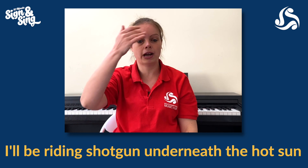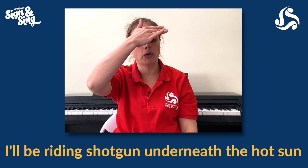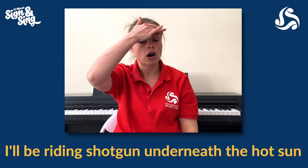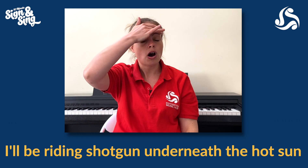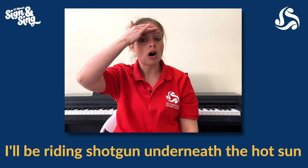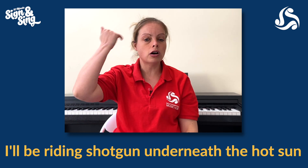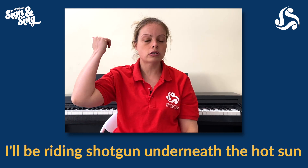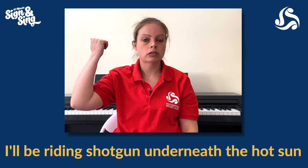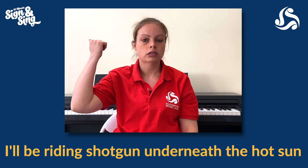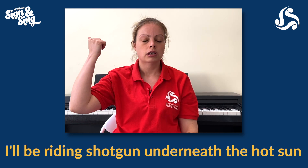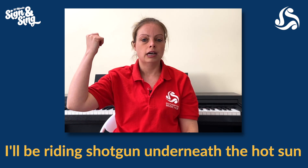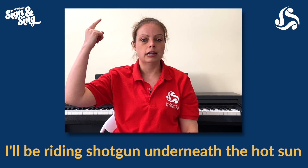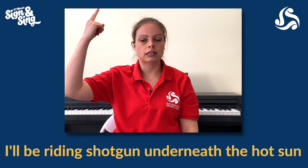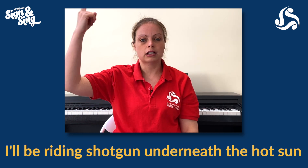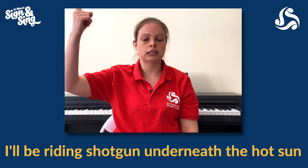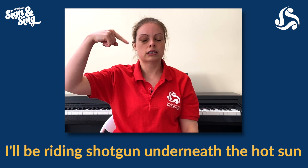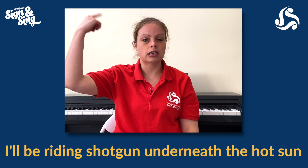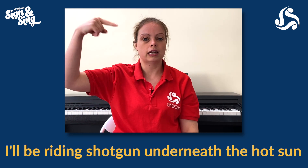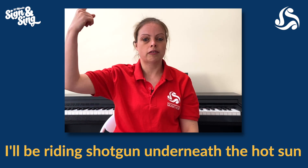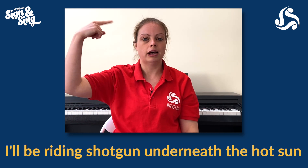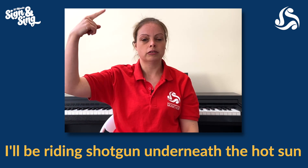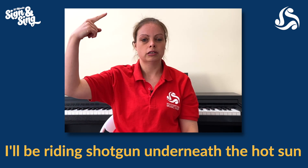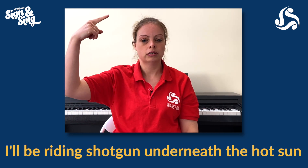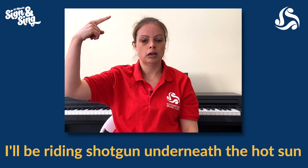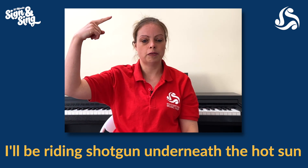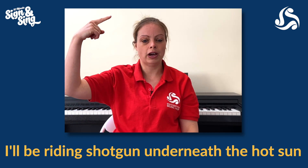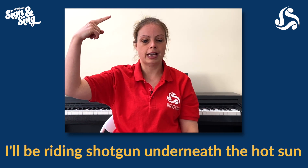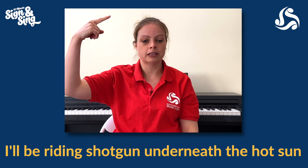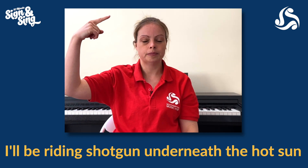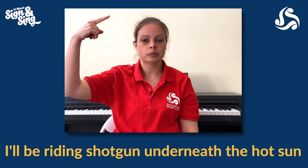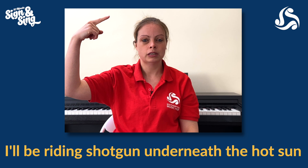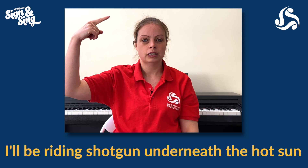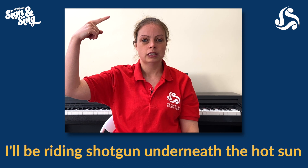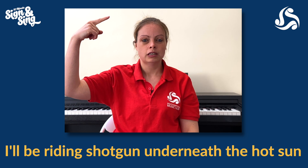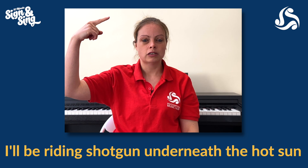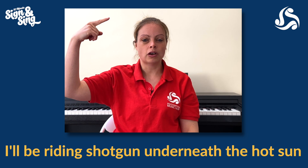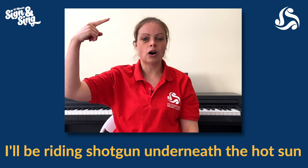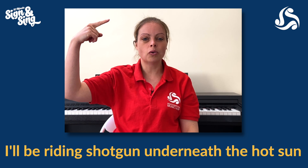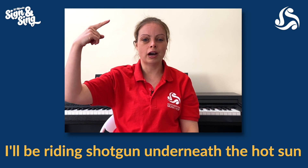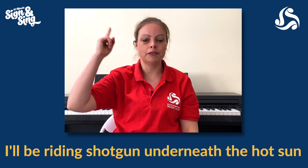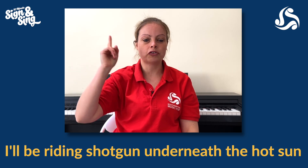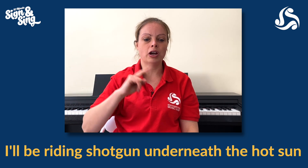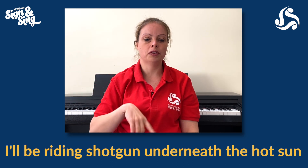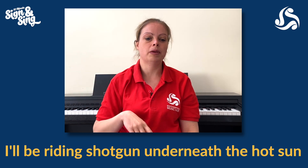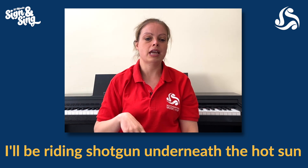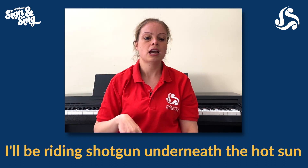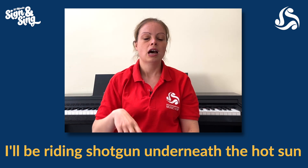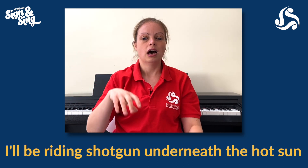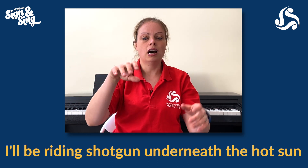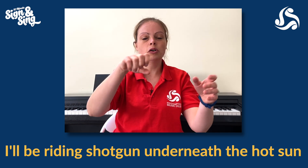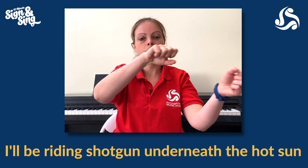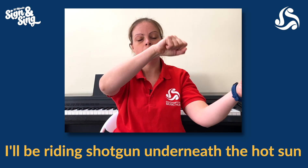off your brow, hot, and then sun is circling round above your head. So the whole line, if you try it with